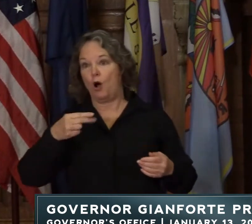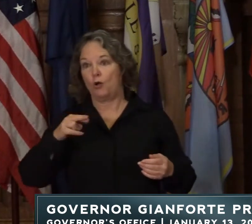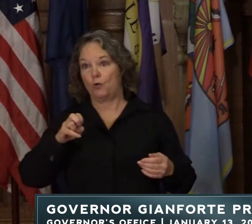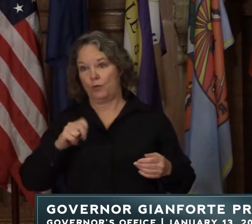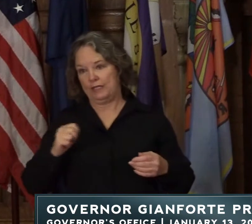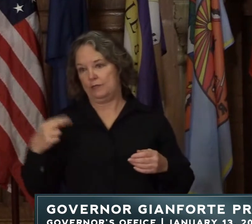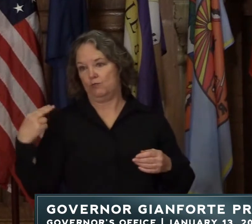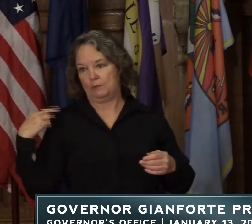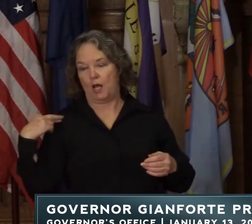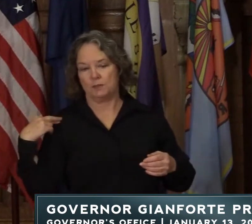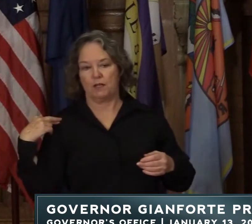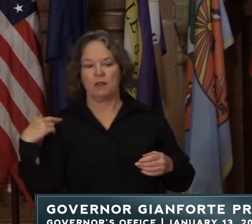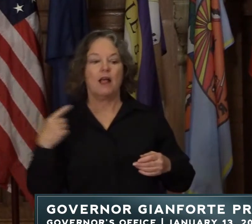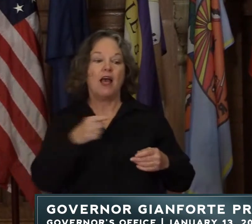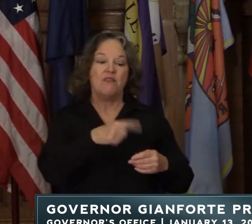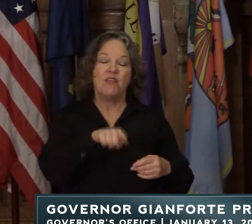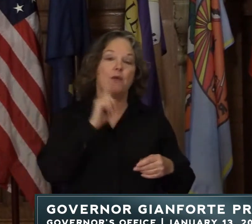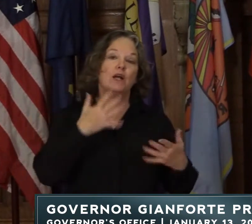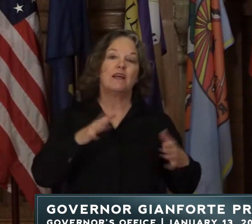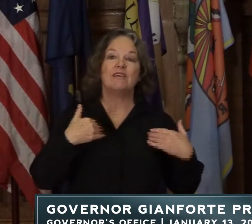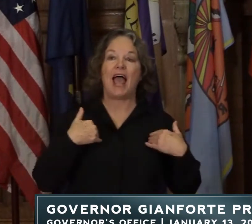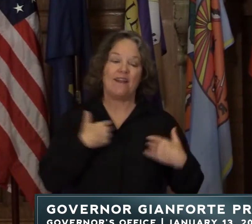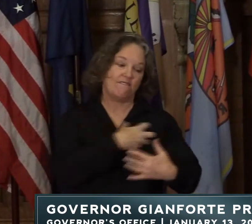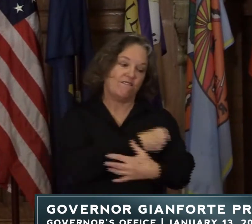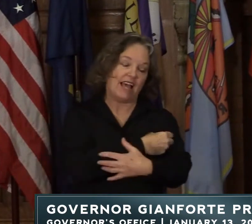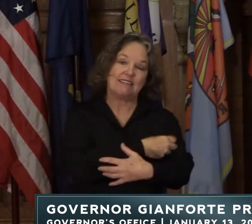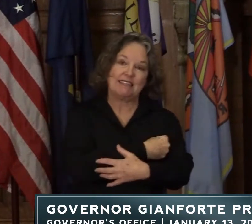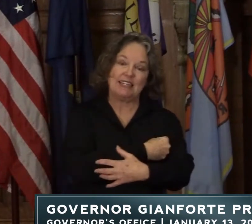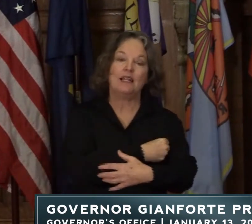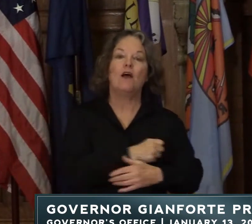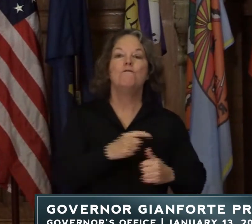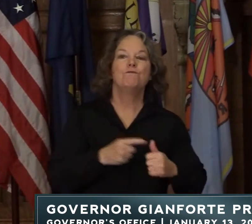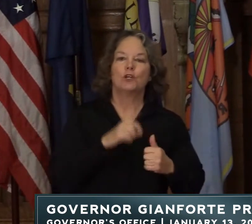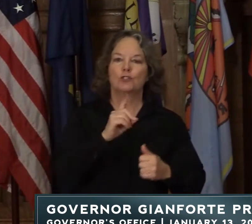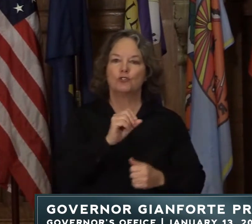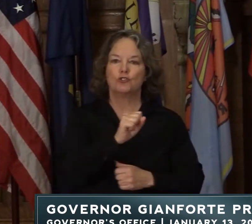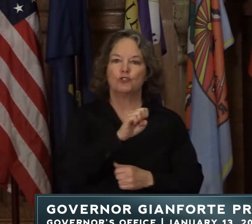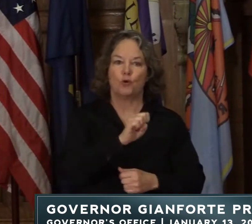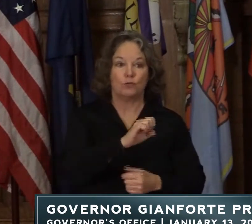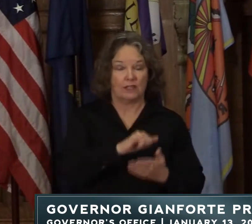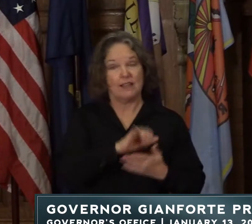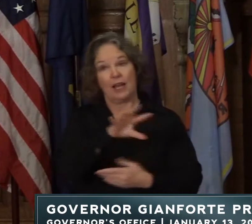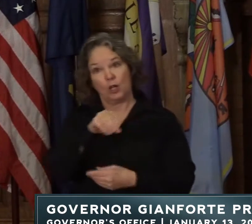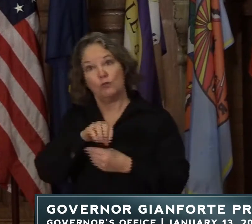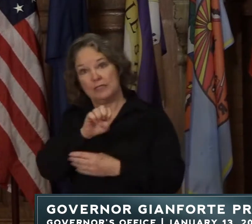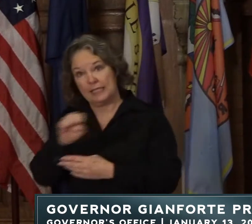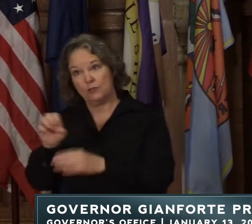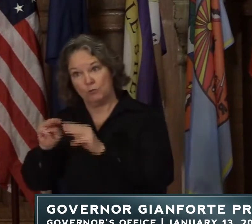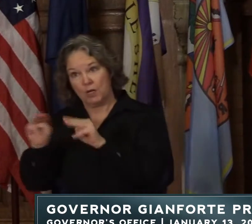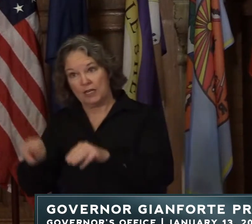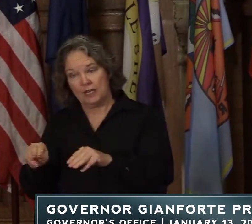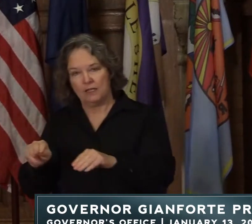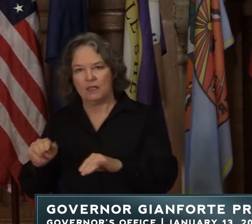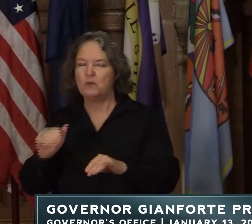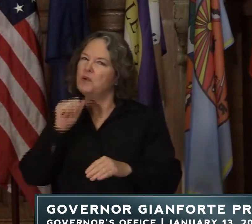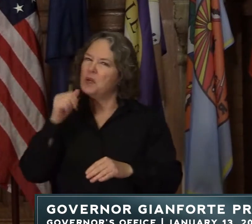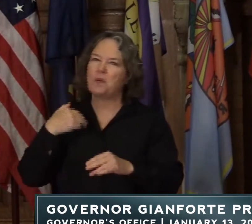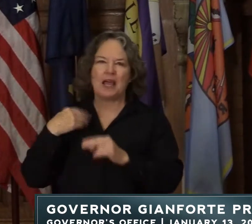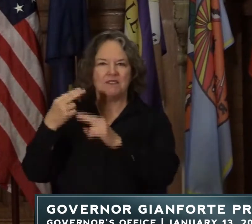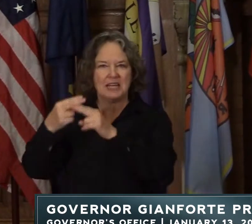have had vaccine clinics and they will have their first doses. That includes eastern Montana. We don't have the names of the particular counties